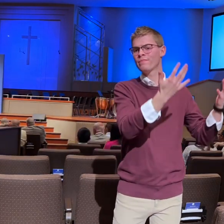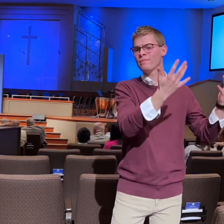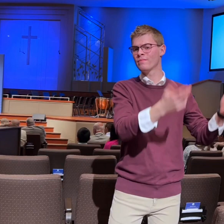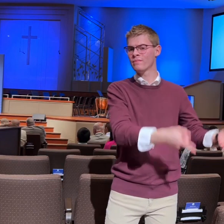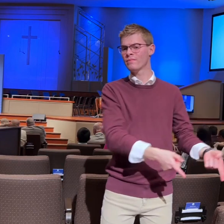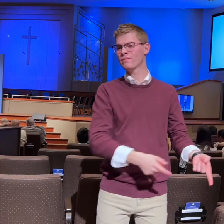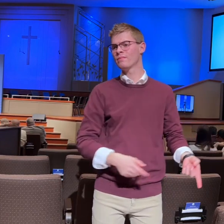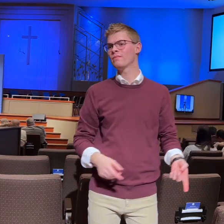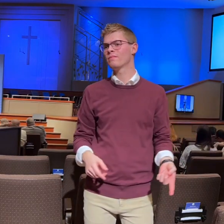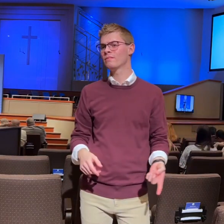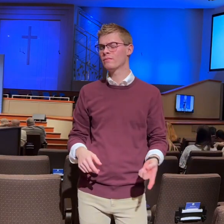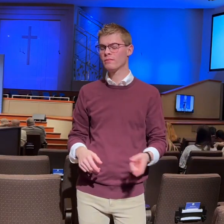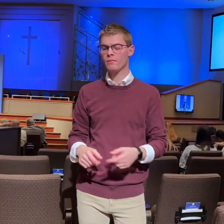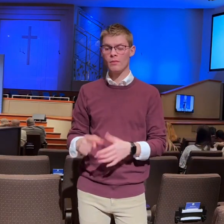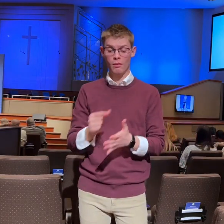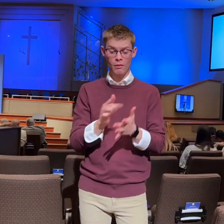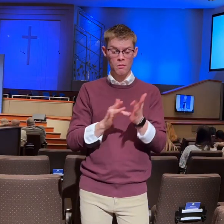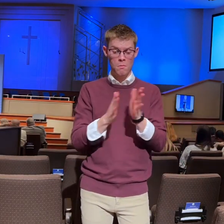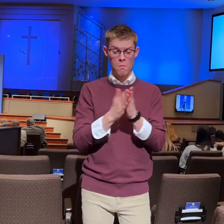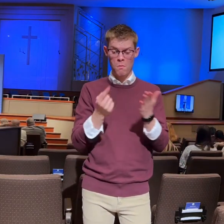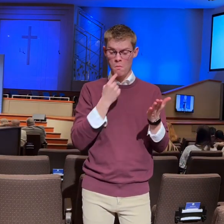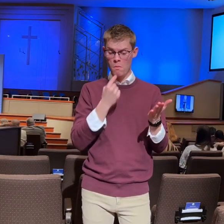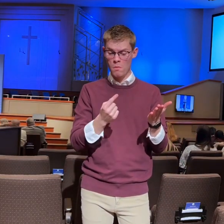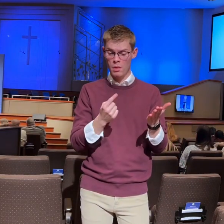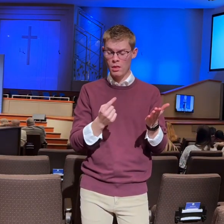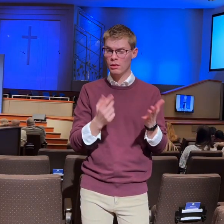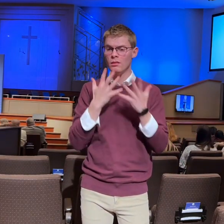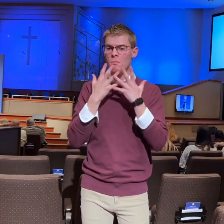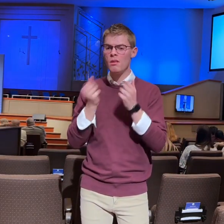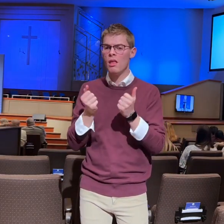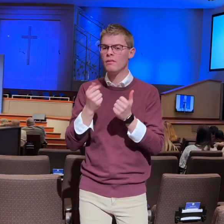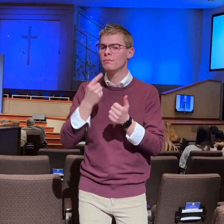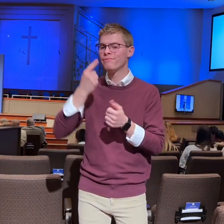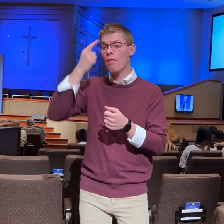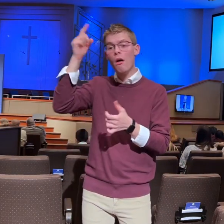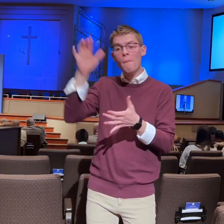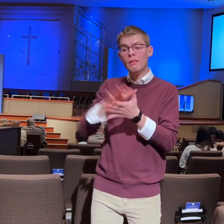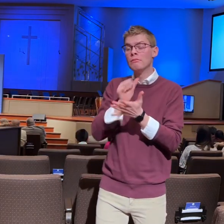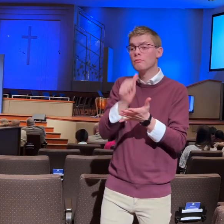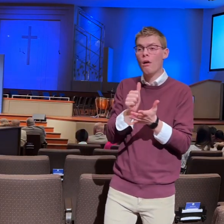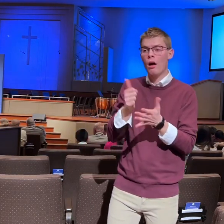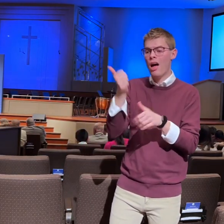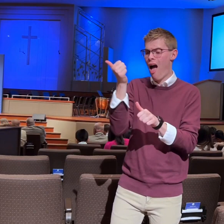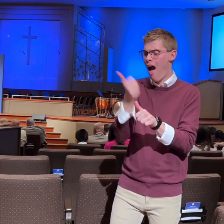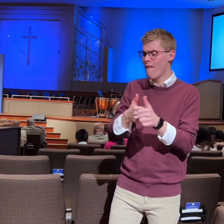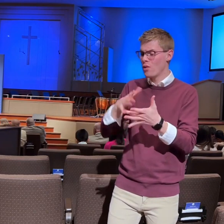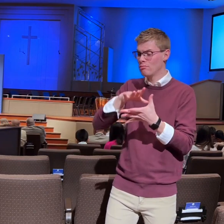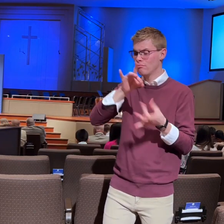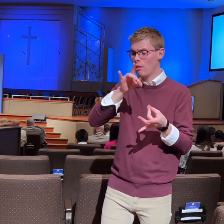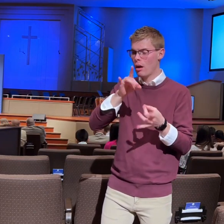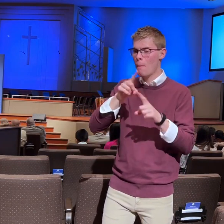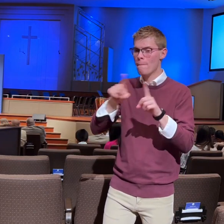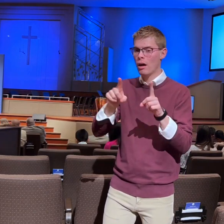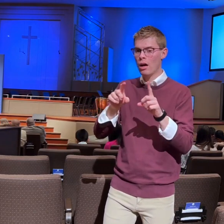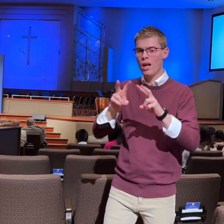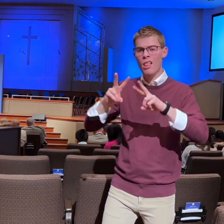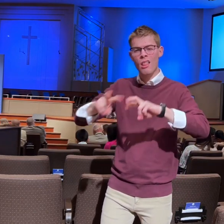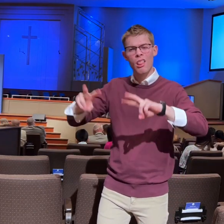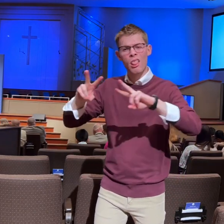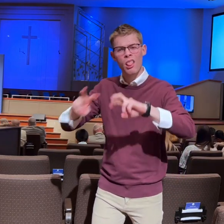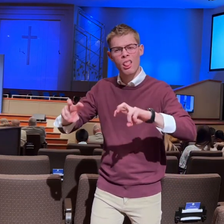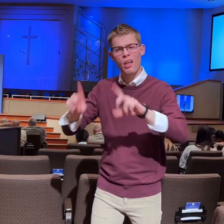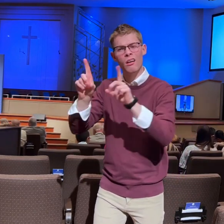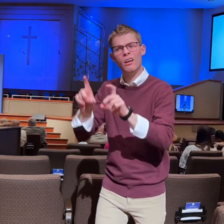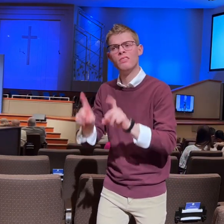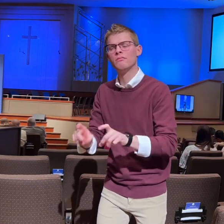1 John 4.1 Beloved, believe not every spirit, but try the spirits whether they be of God, because there are many